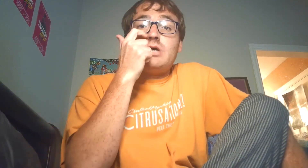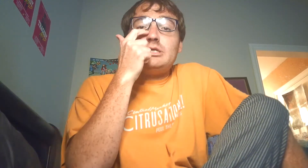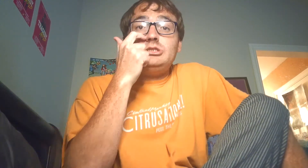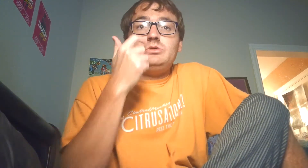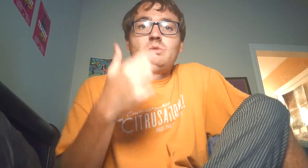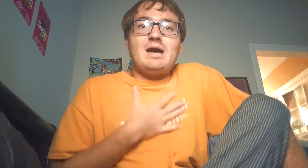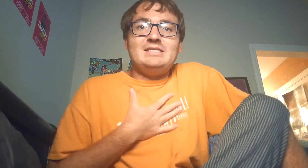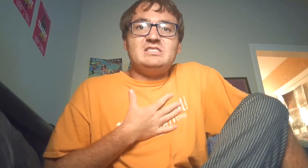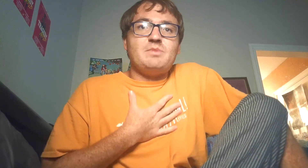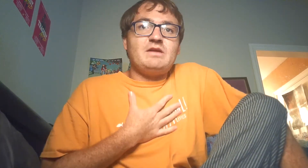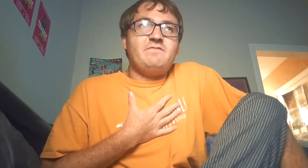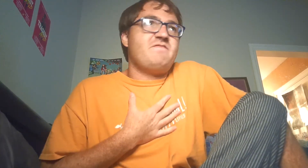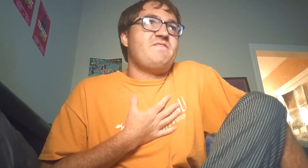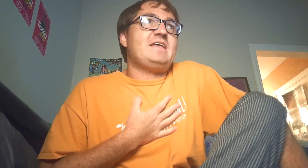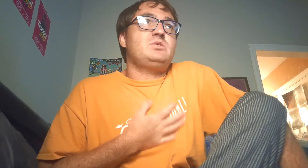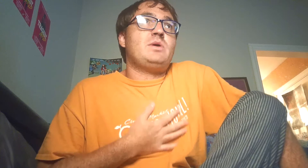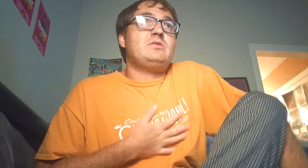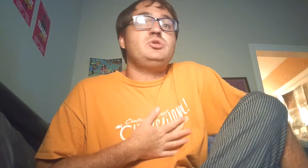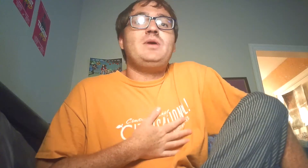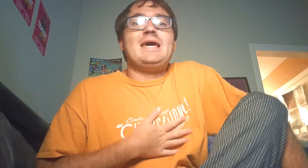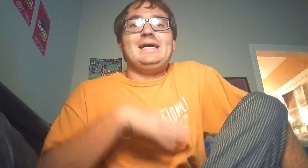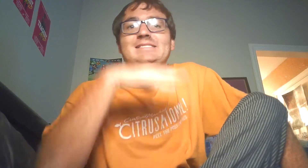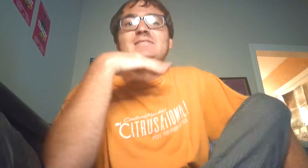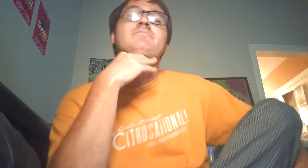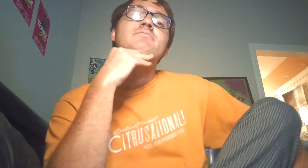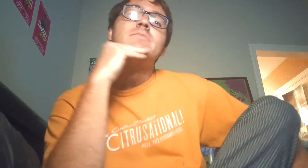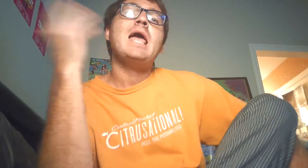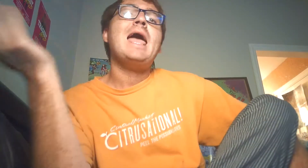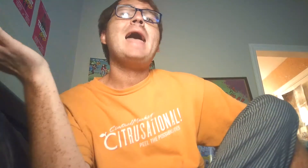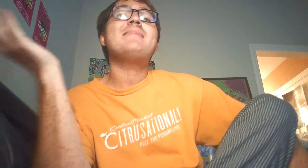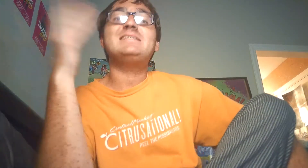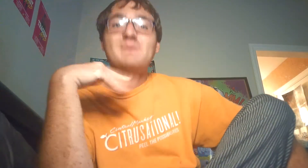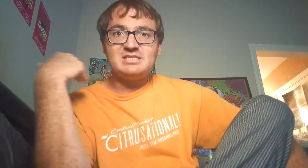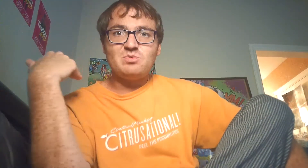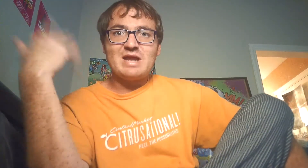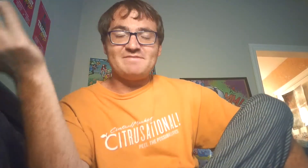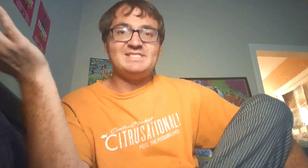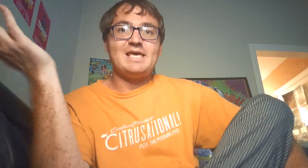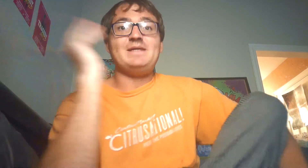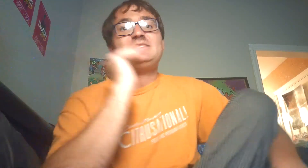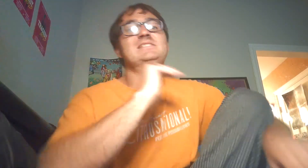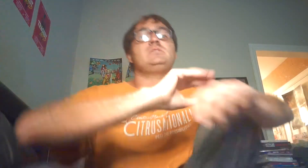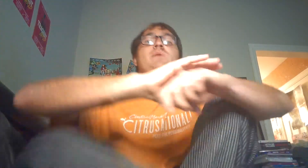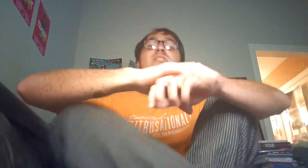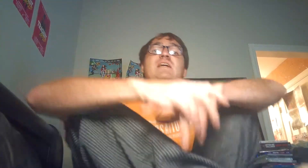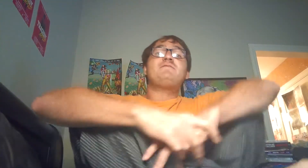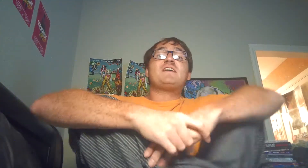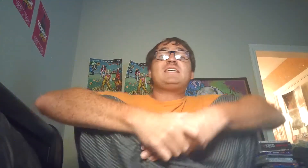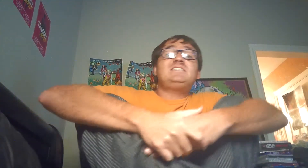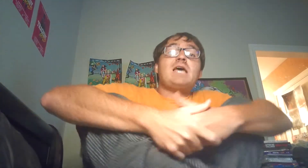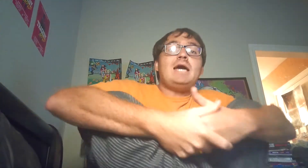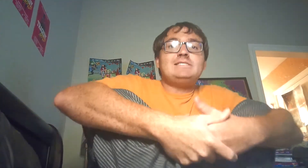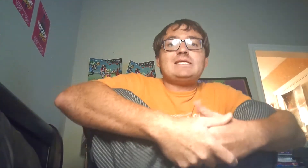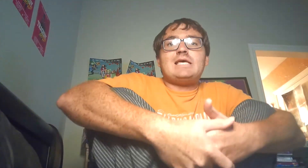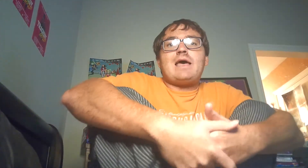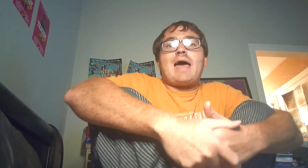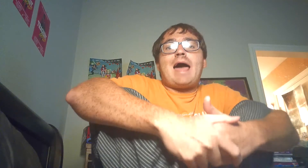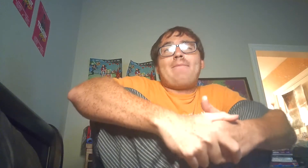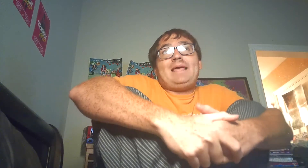trying to do us Sabrina fans the way they're doing us. That's basically what I have to say about the situation. It fucking sucks. I mean, I'm